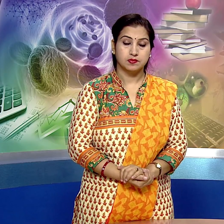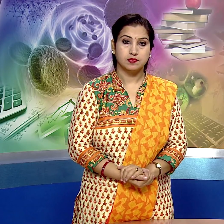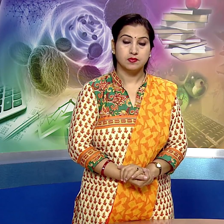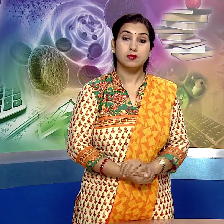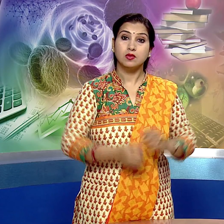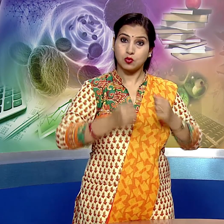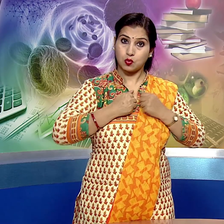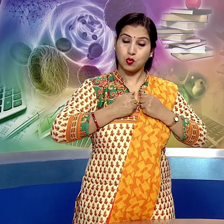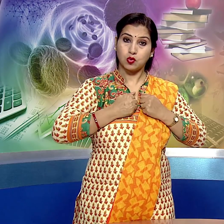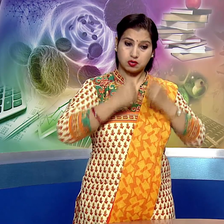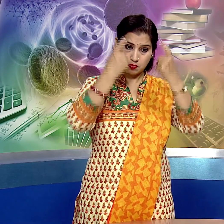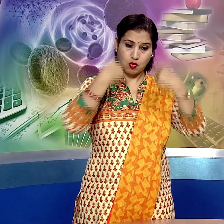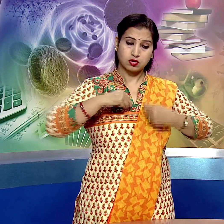Body cannot synthesize them,